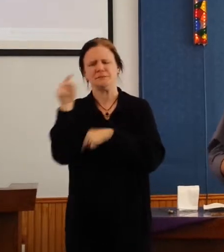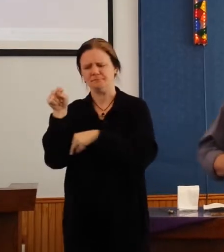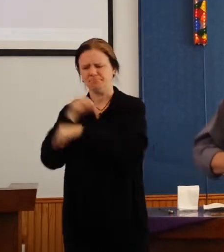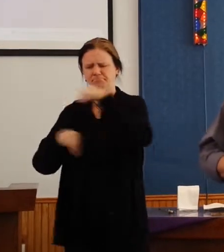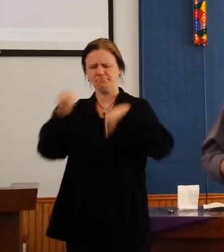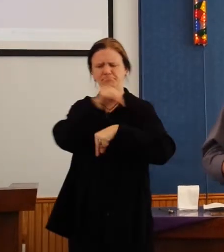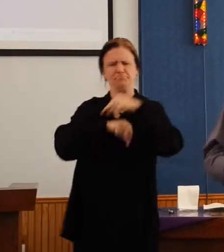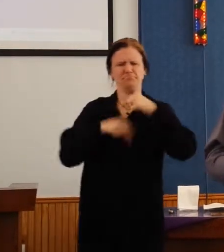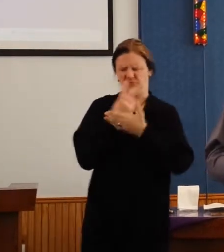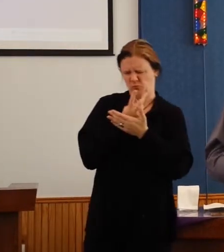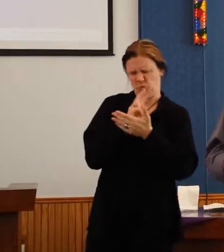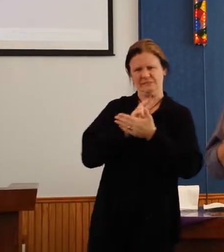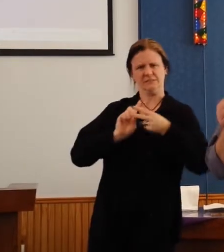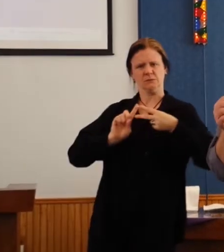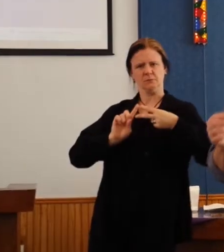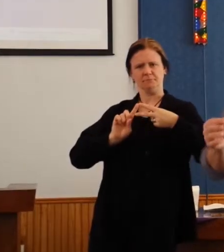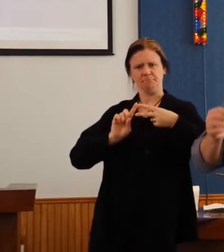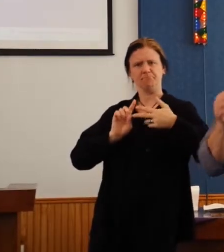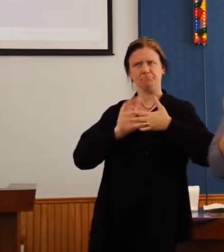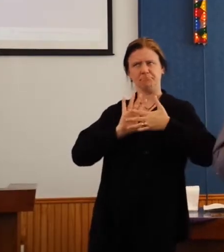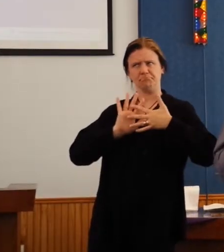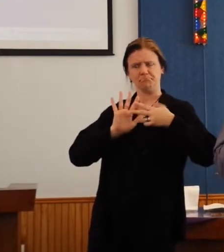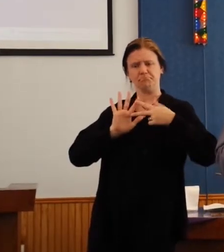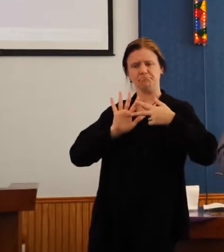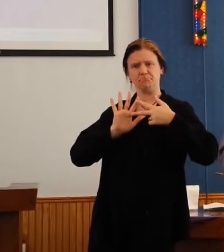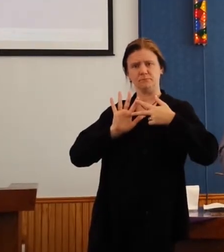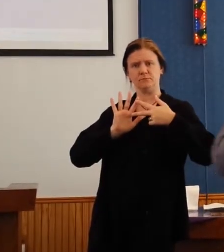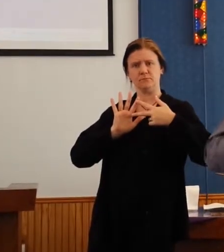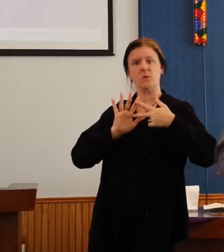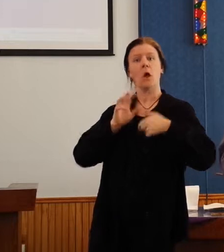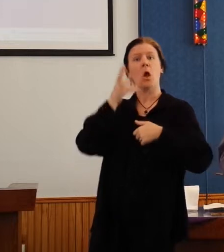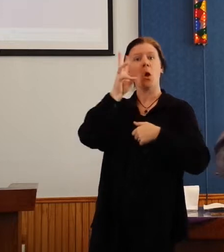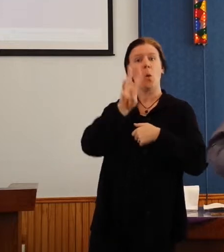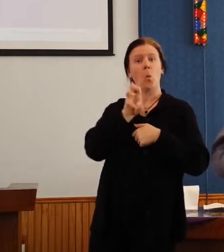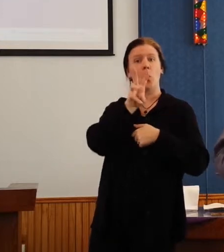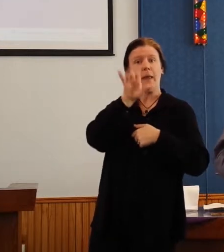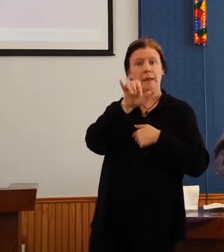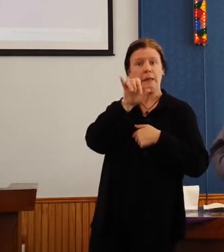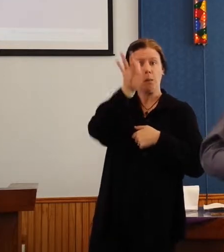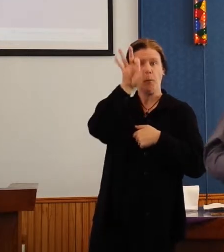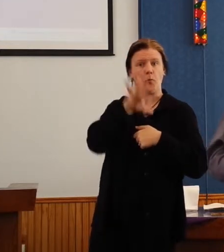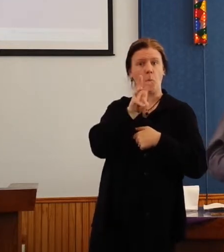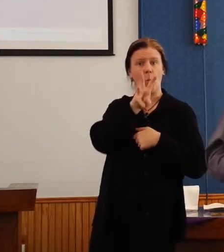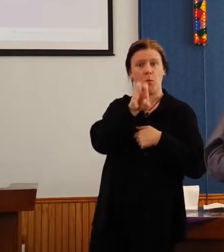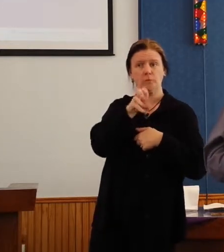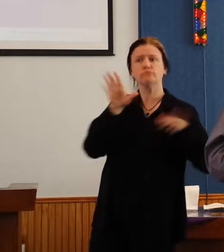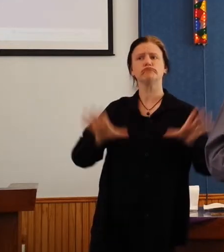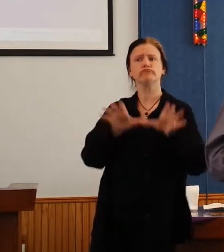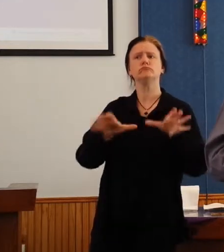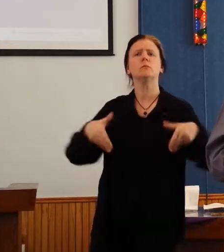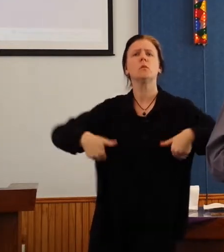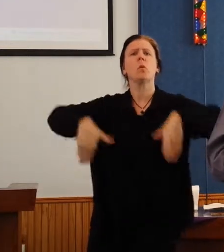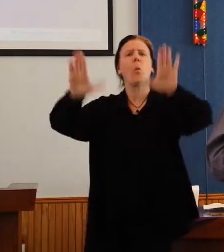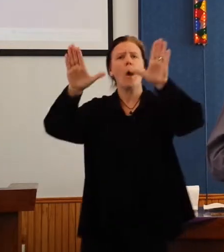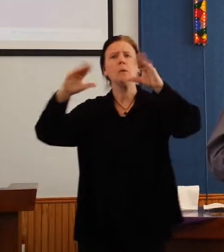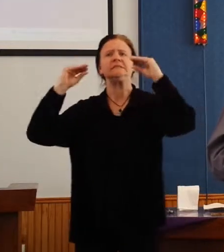Reverend Wendy 2 weeks ago when she encouraged us to go out and act on our belief so that others might believe as